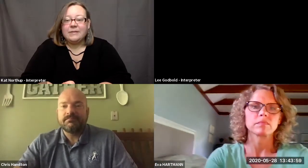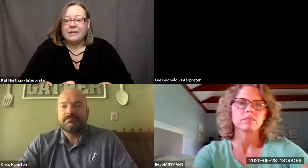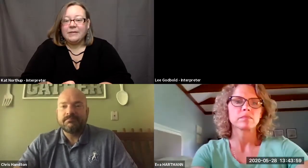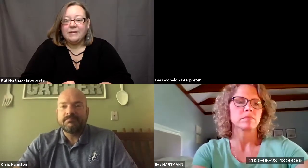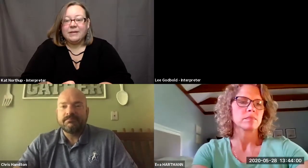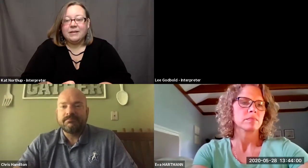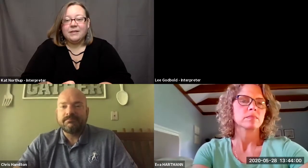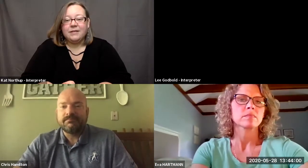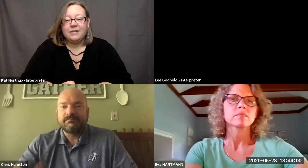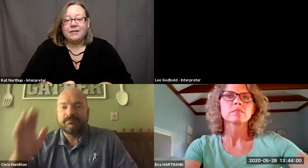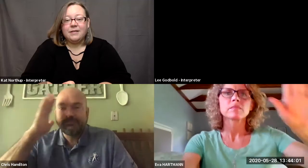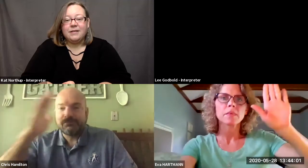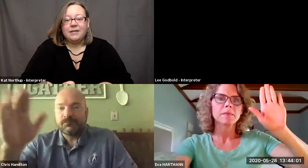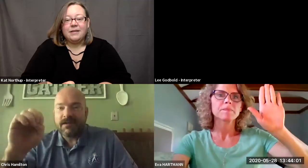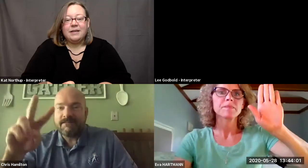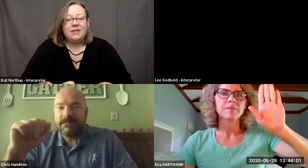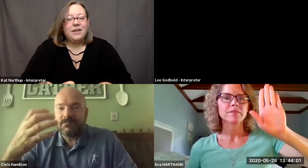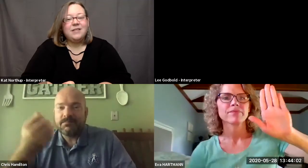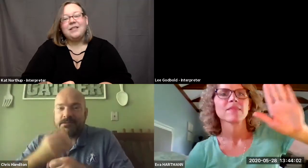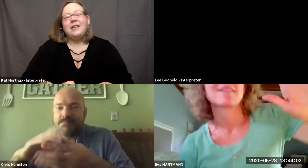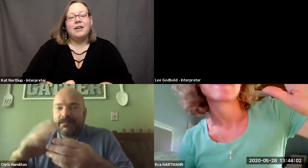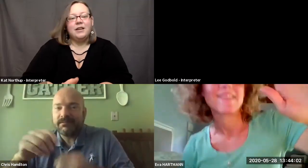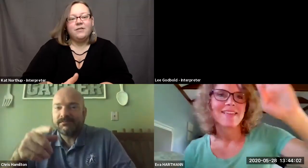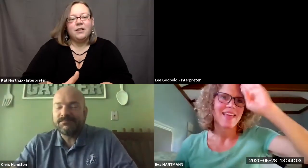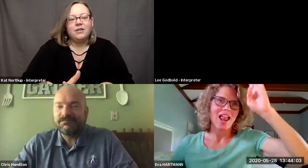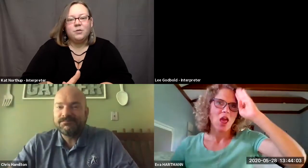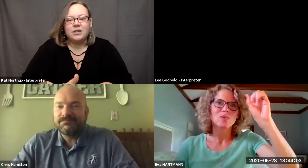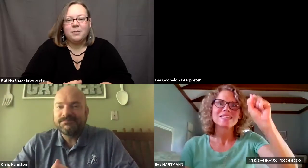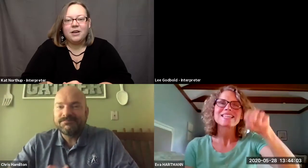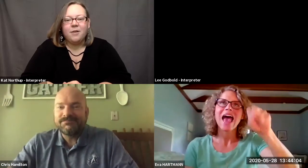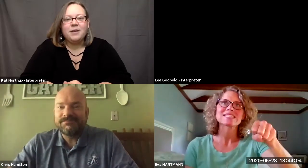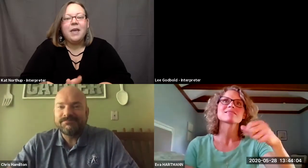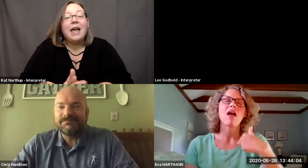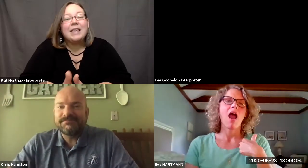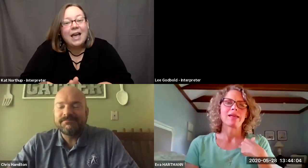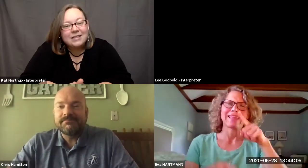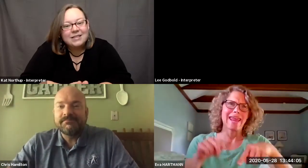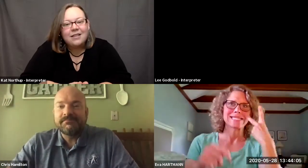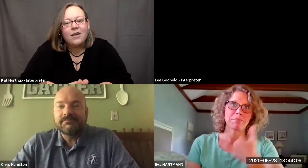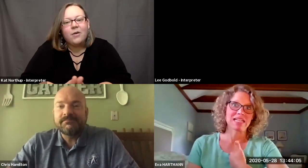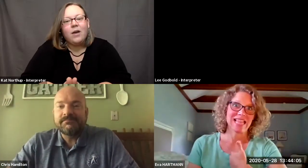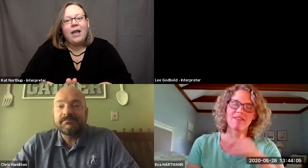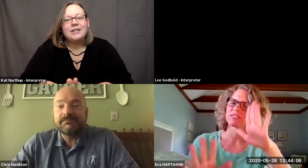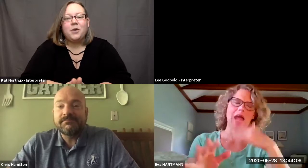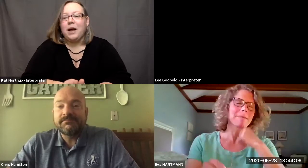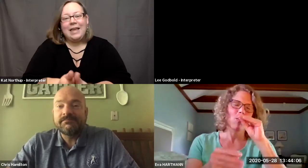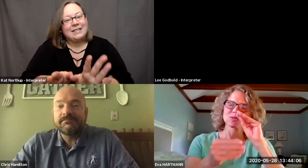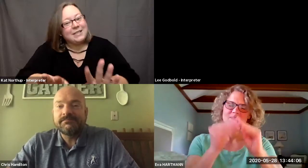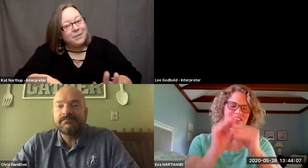Eva? Hey, Eva, you wanted to make a comment? Yes, hello. So I can't see